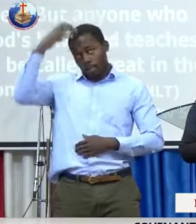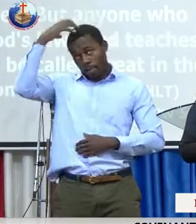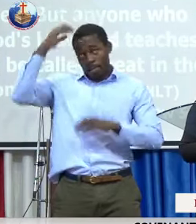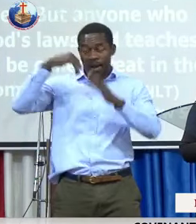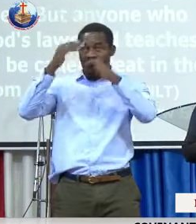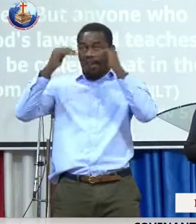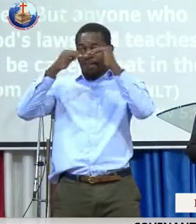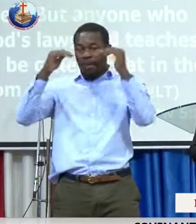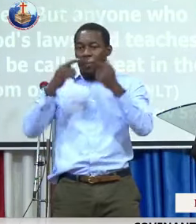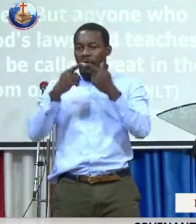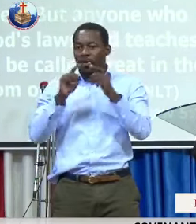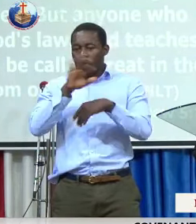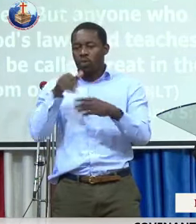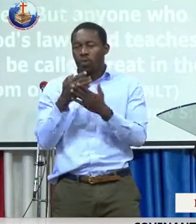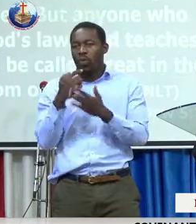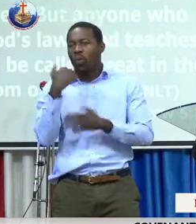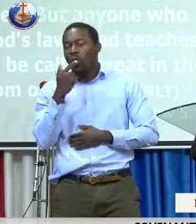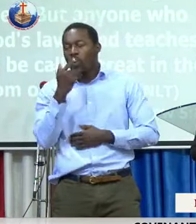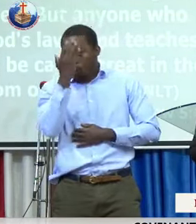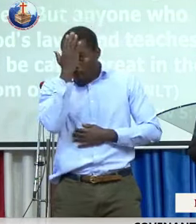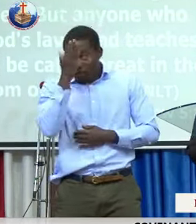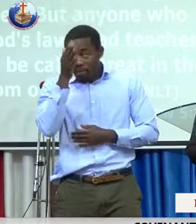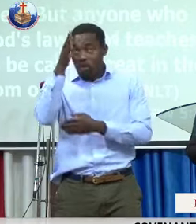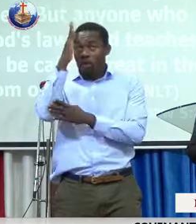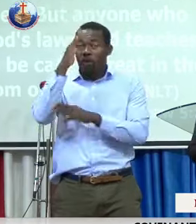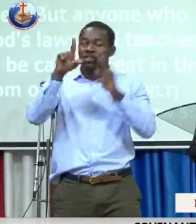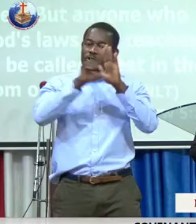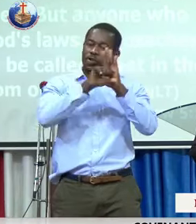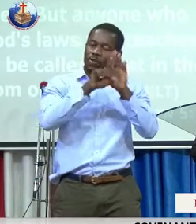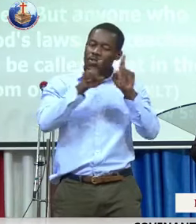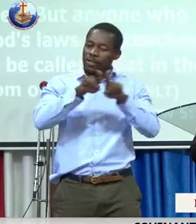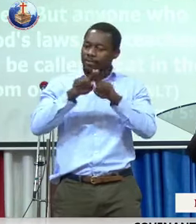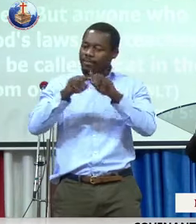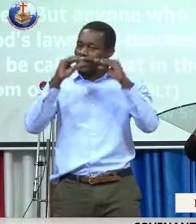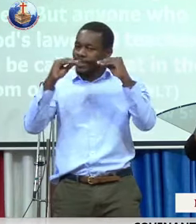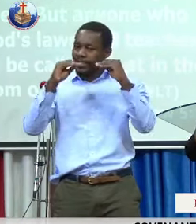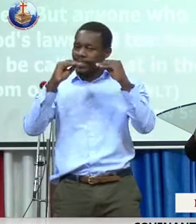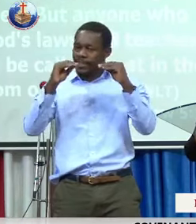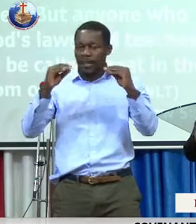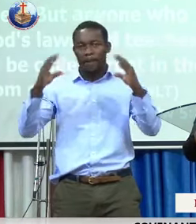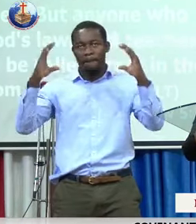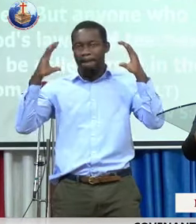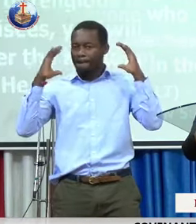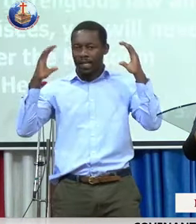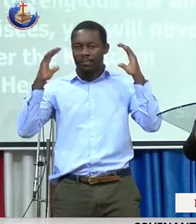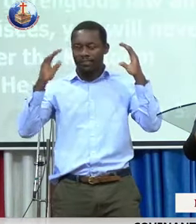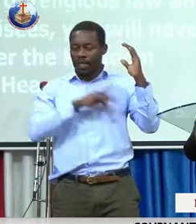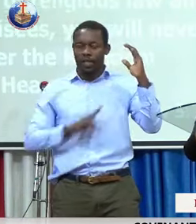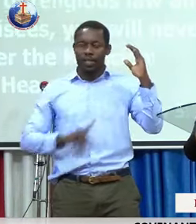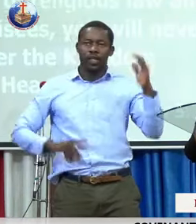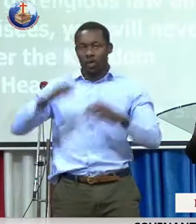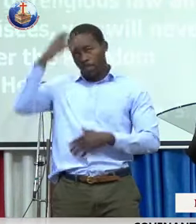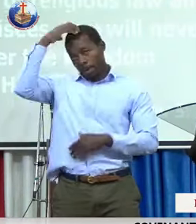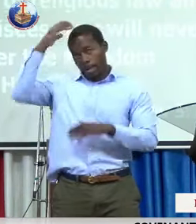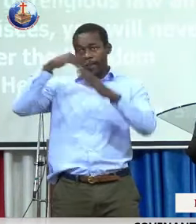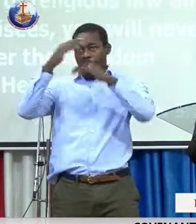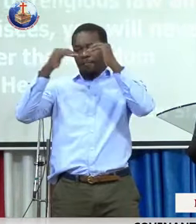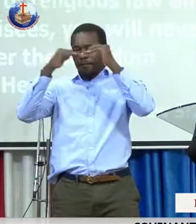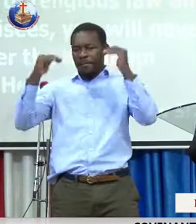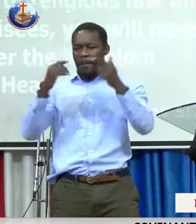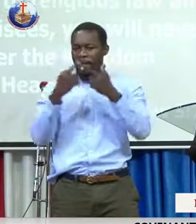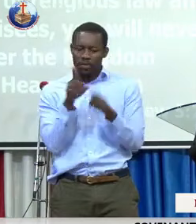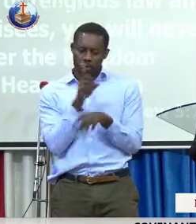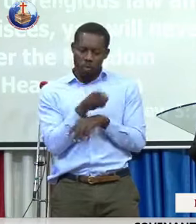anyone who obeys God's laws and teaches them will be great in the kingdom of heaven. But I warn you, unless